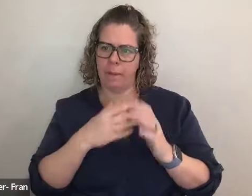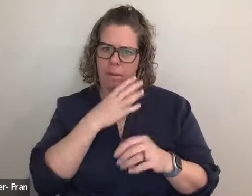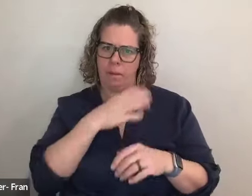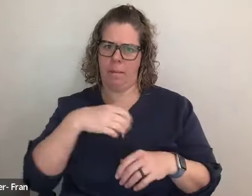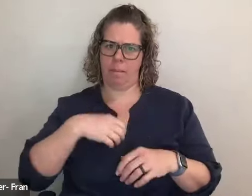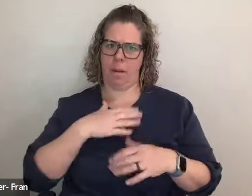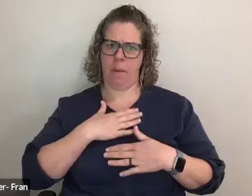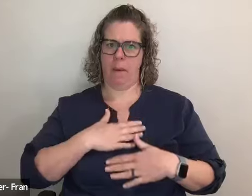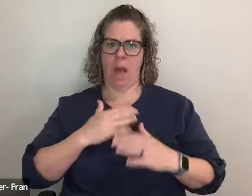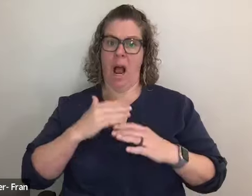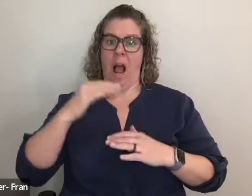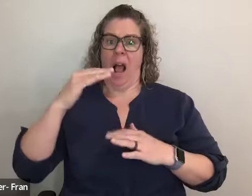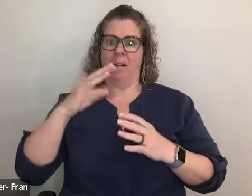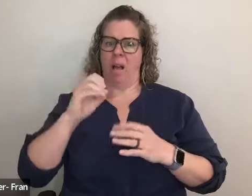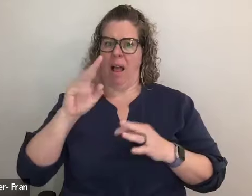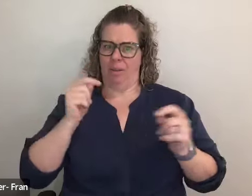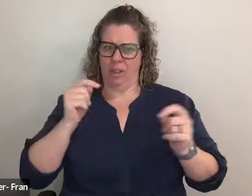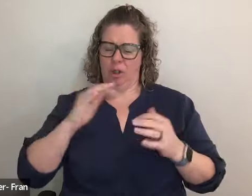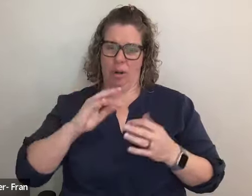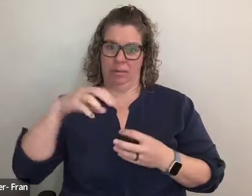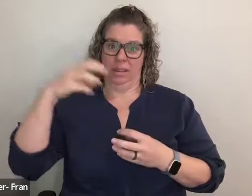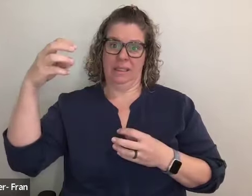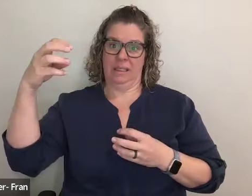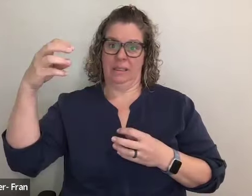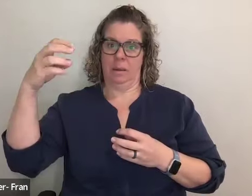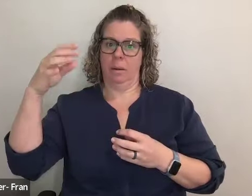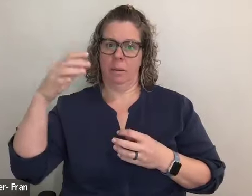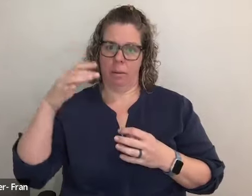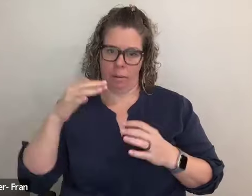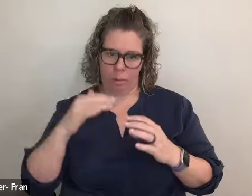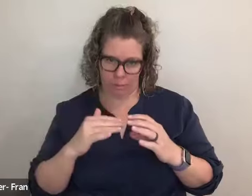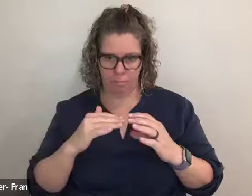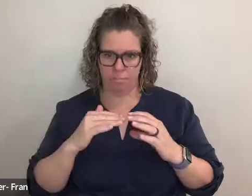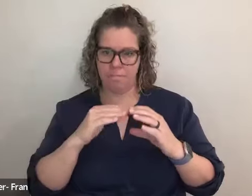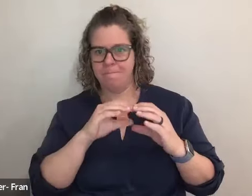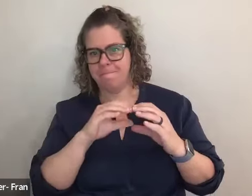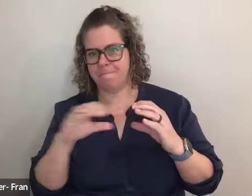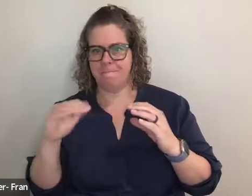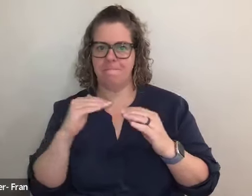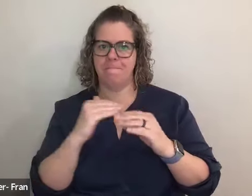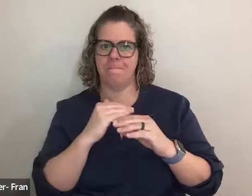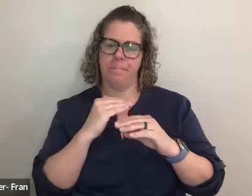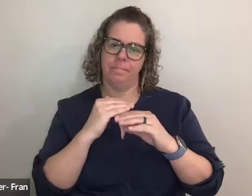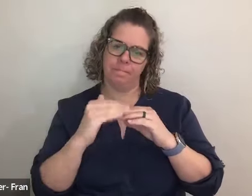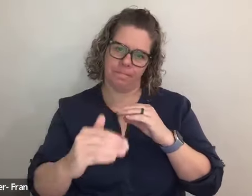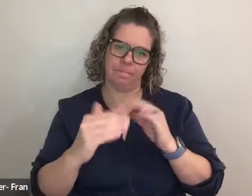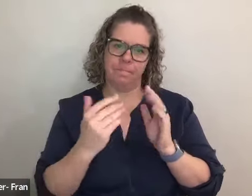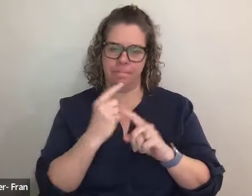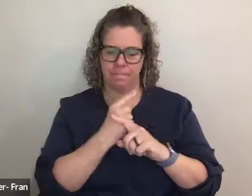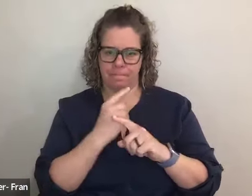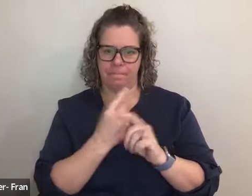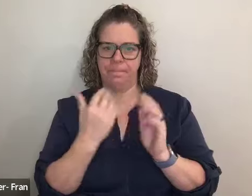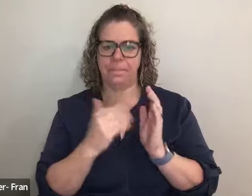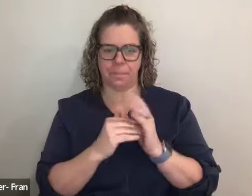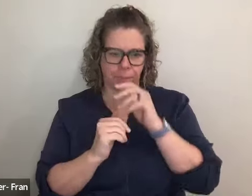your body getting a little bit out of control with your fight or flight response, taking over your sympathetic nervous system, and then using a skill to